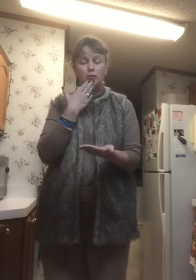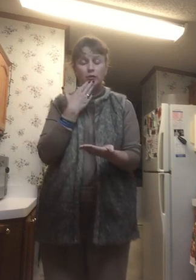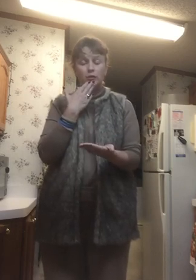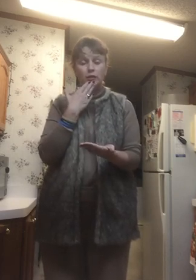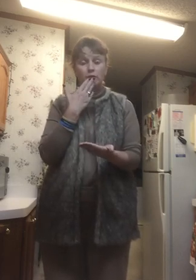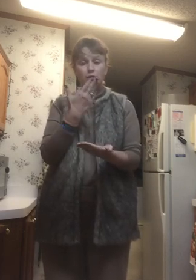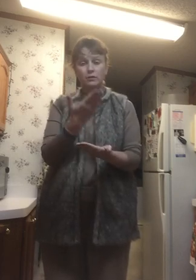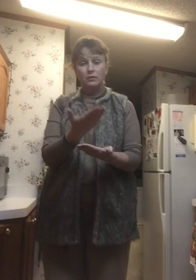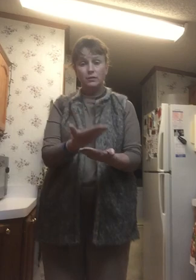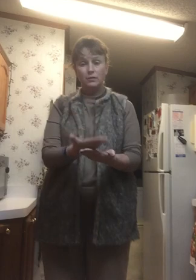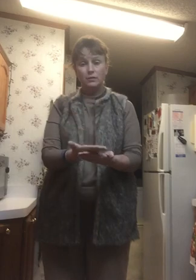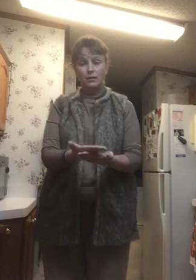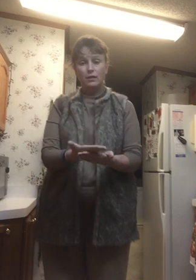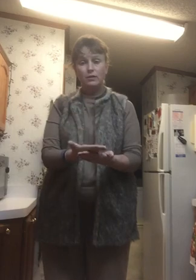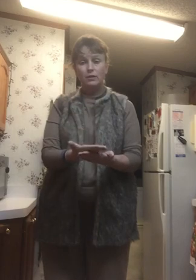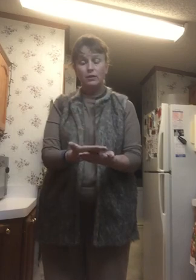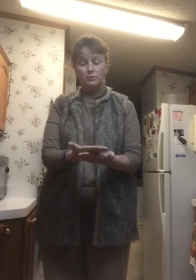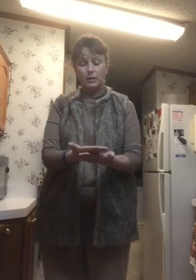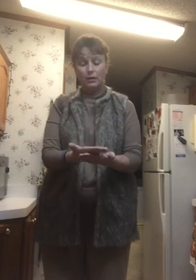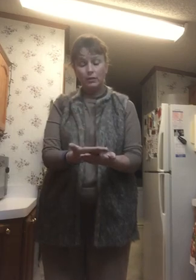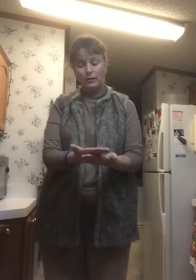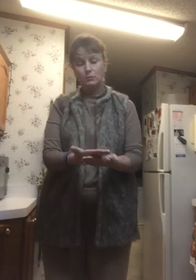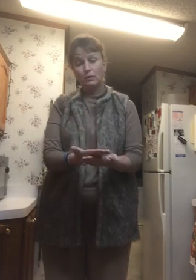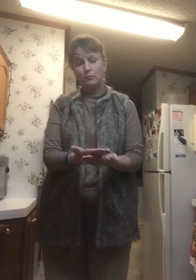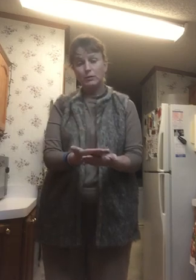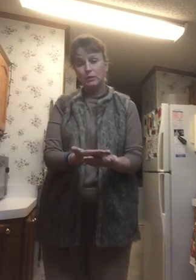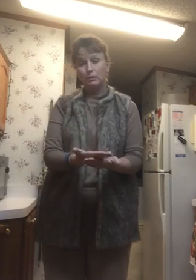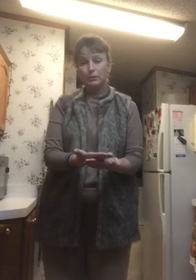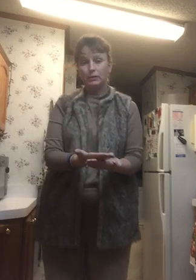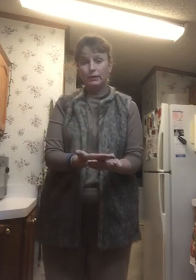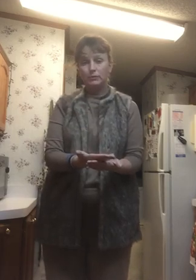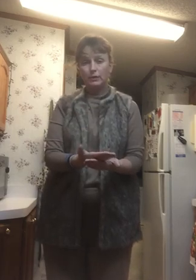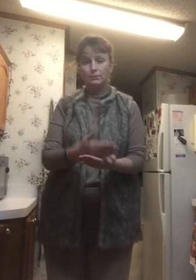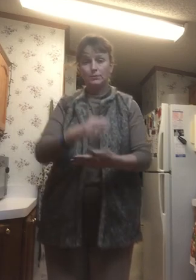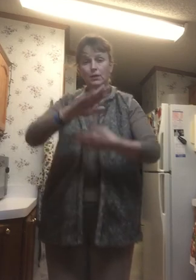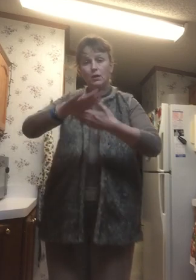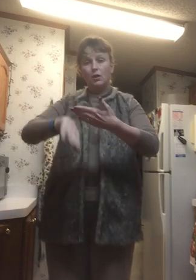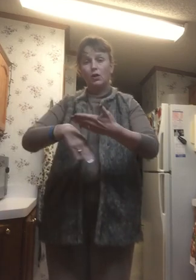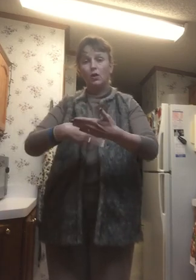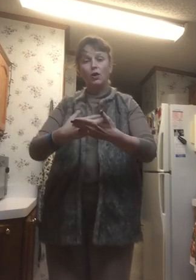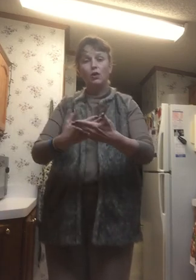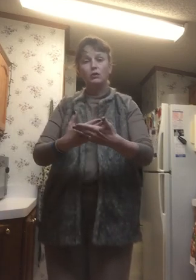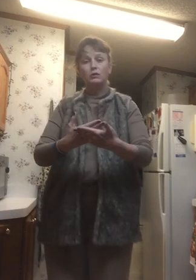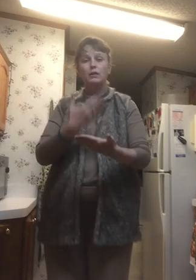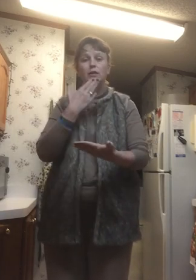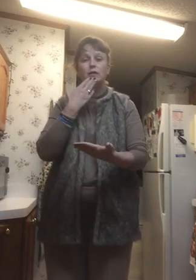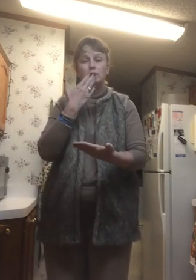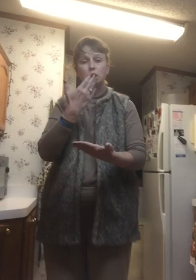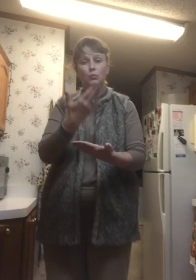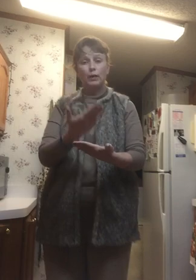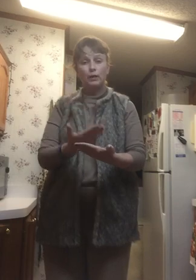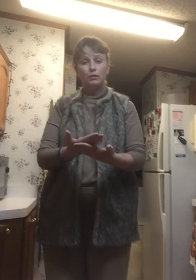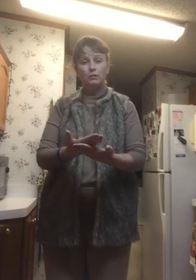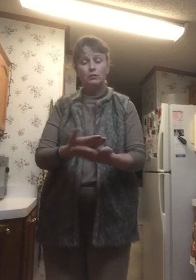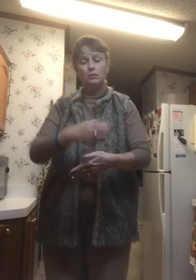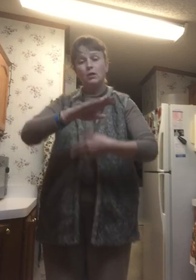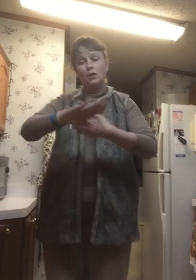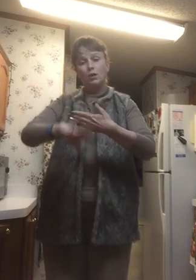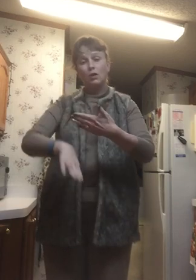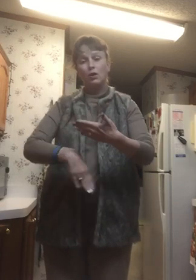your chin, and then it comes down and it's palm facing up on the left hand. All is well.